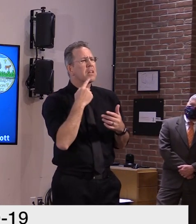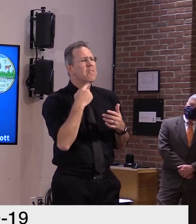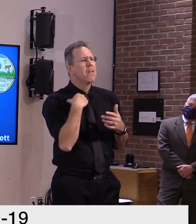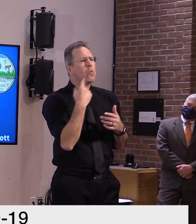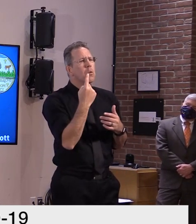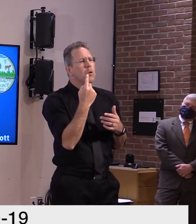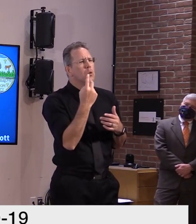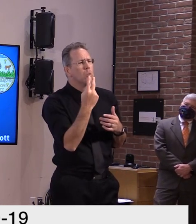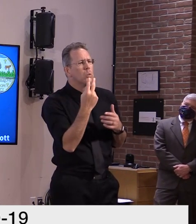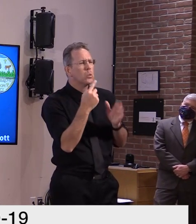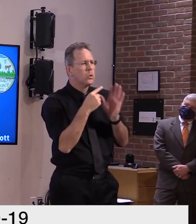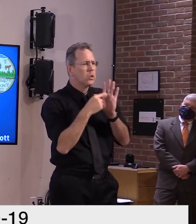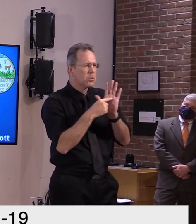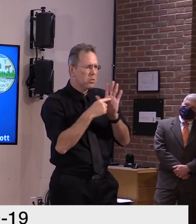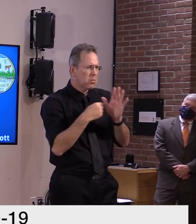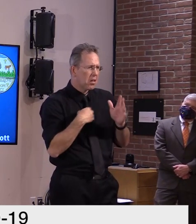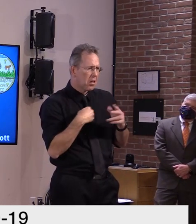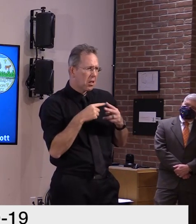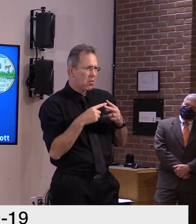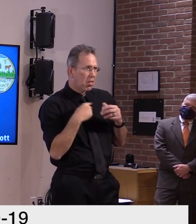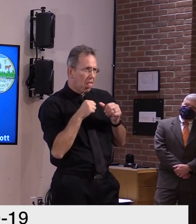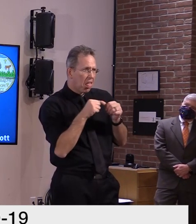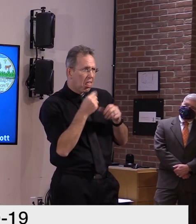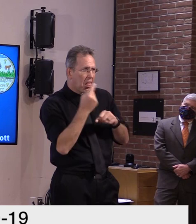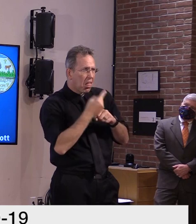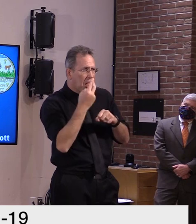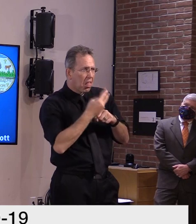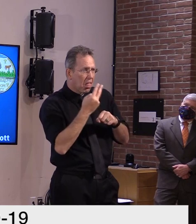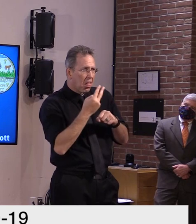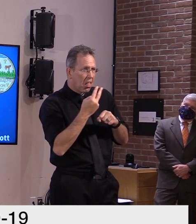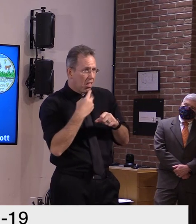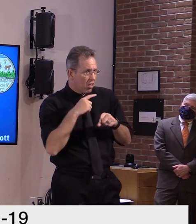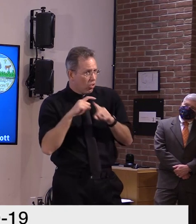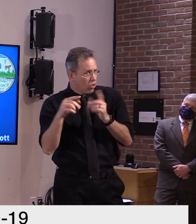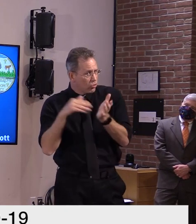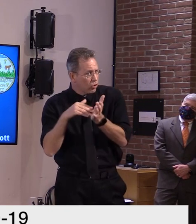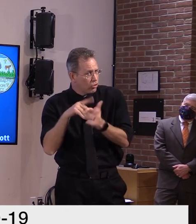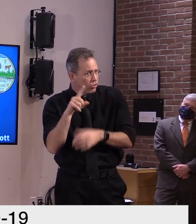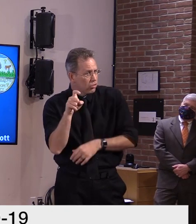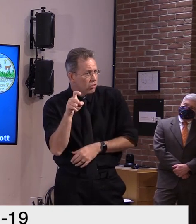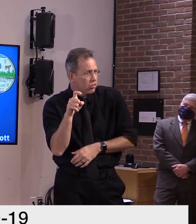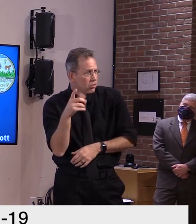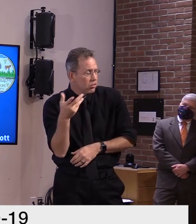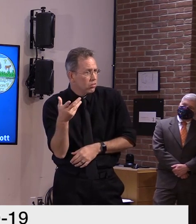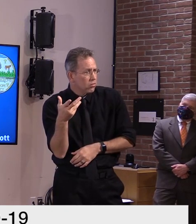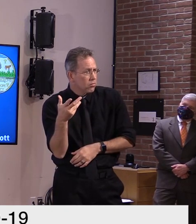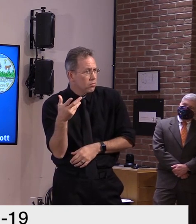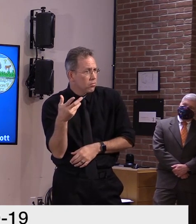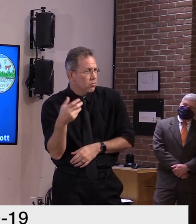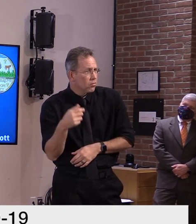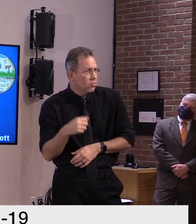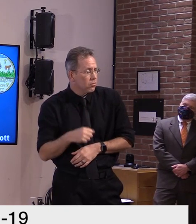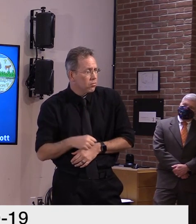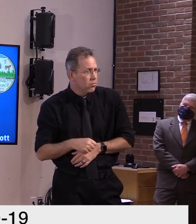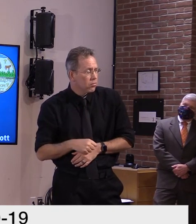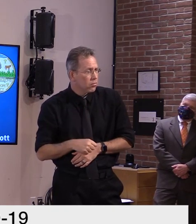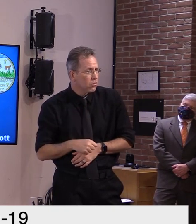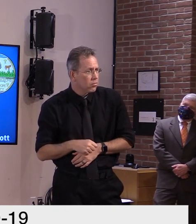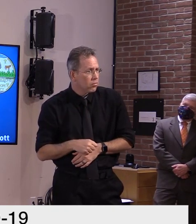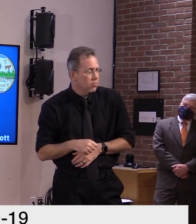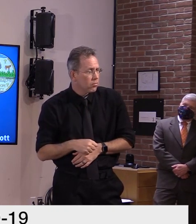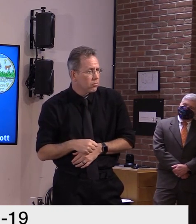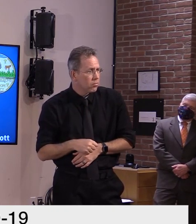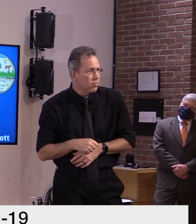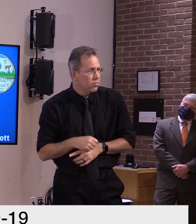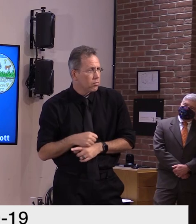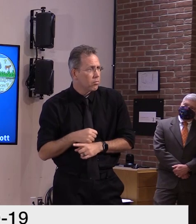day or two, is that the point where you should start calling your primary health care provider? For an